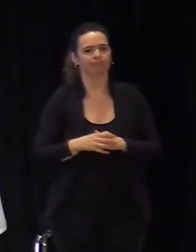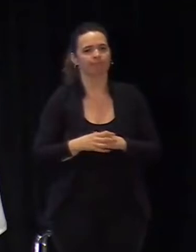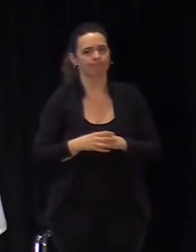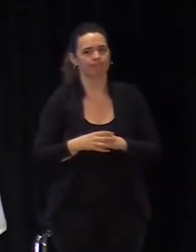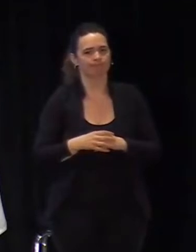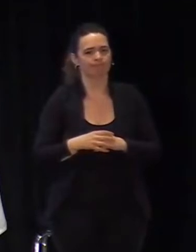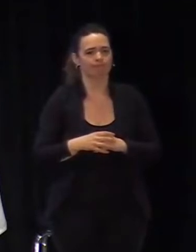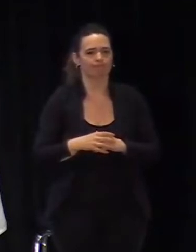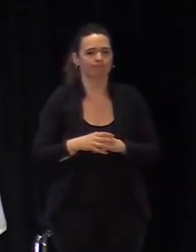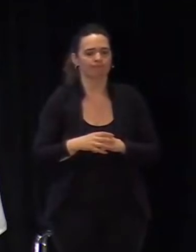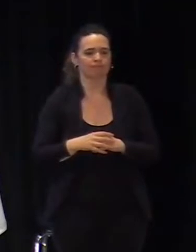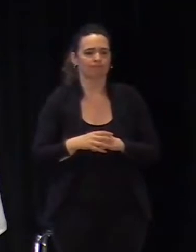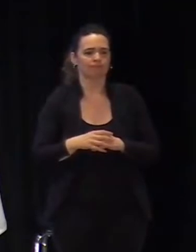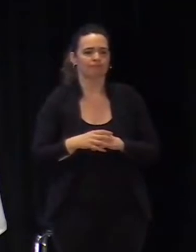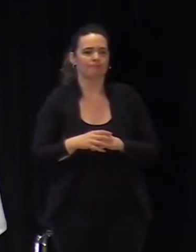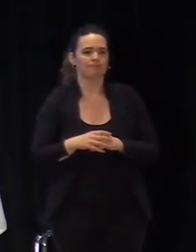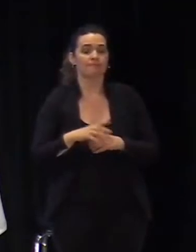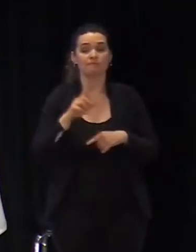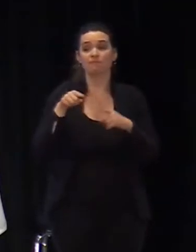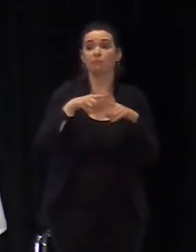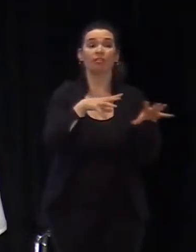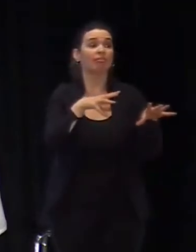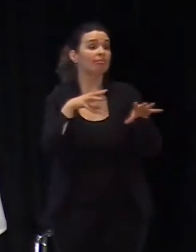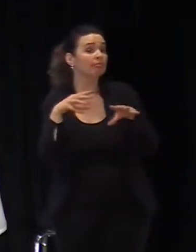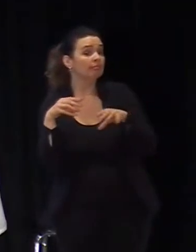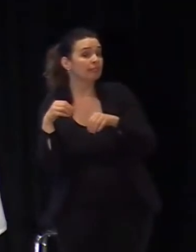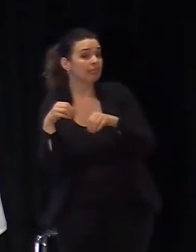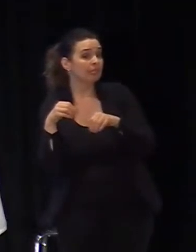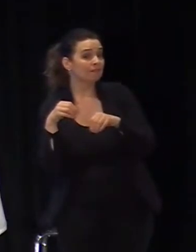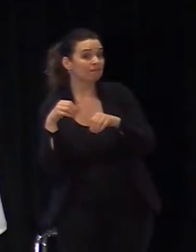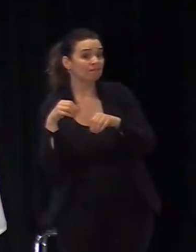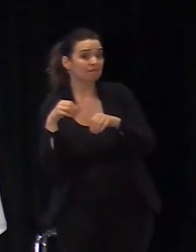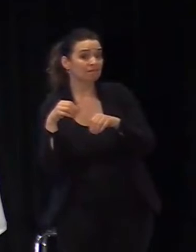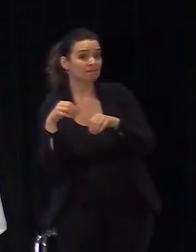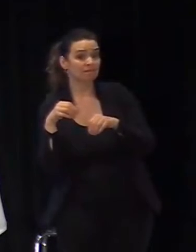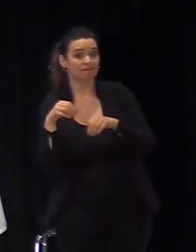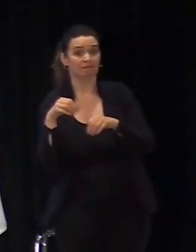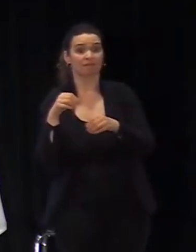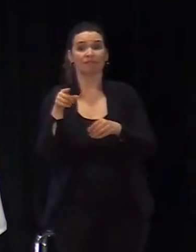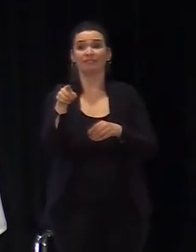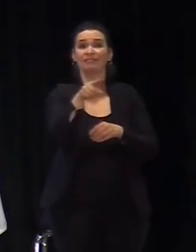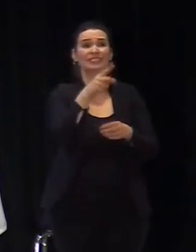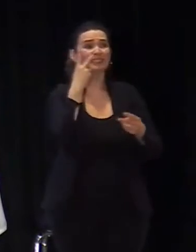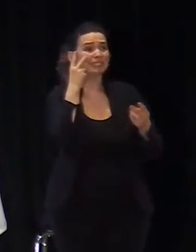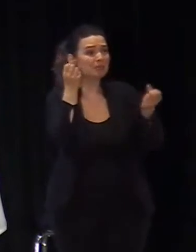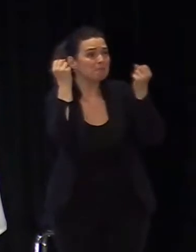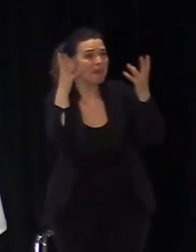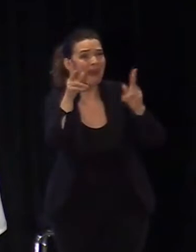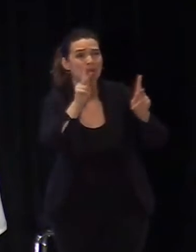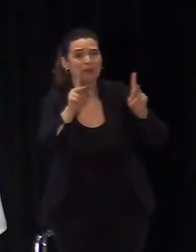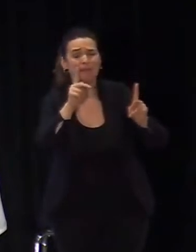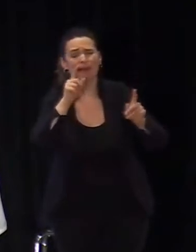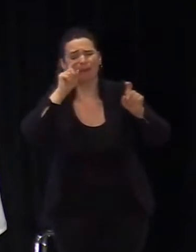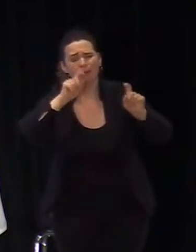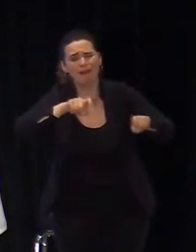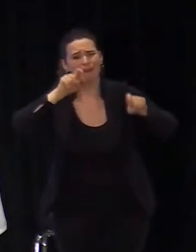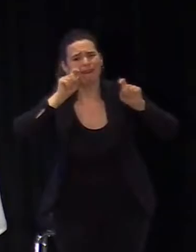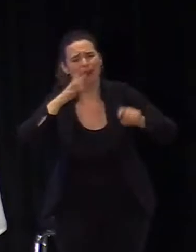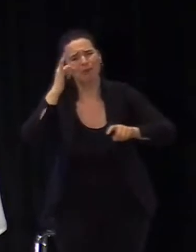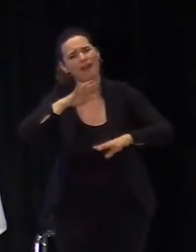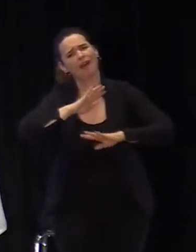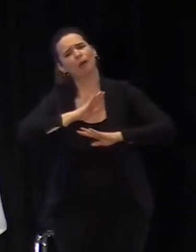walk out when they get it in tears of joy. And so we just need to recognize that because you're